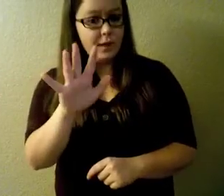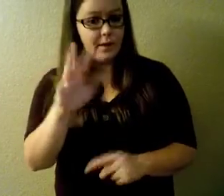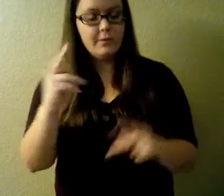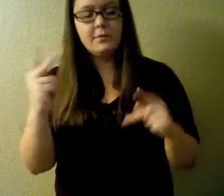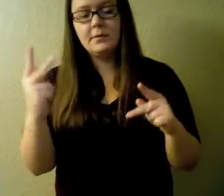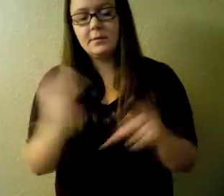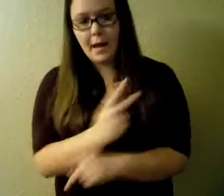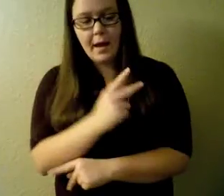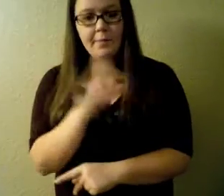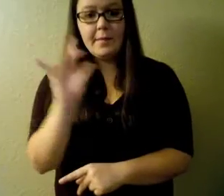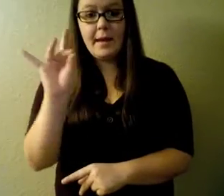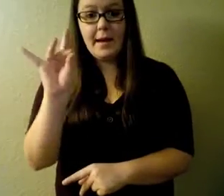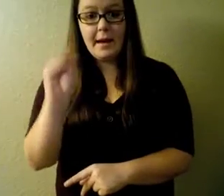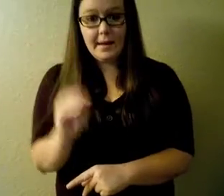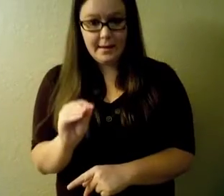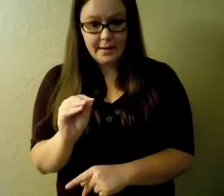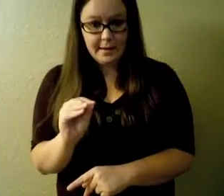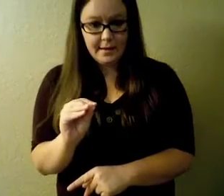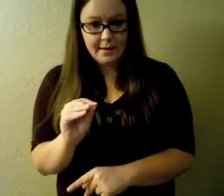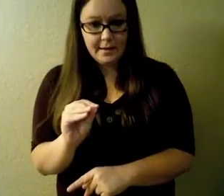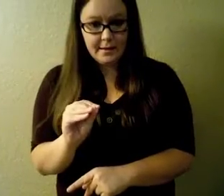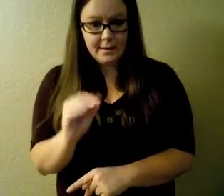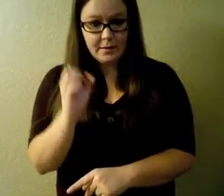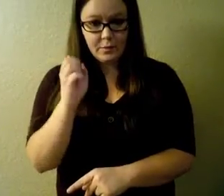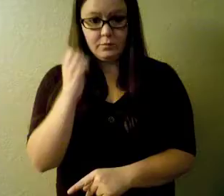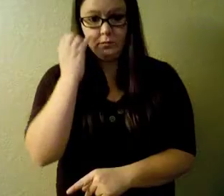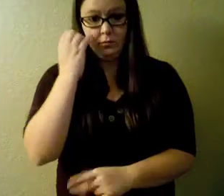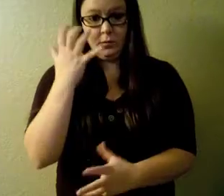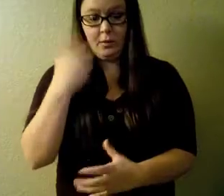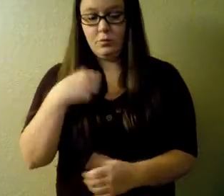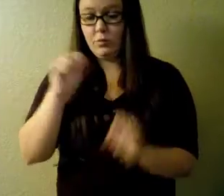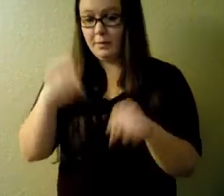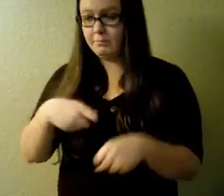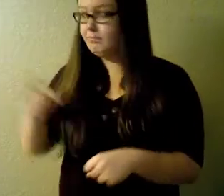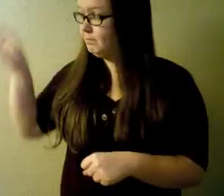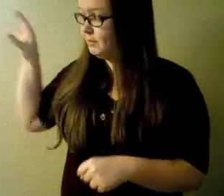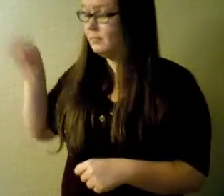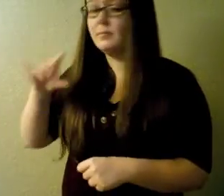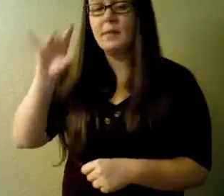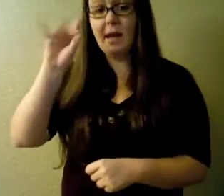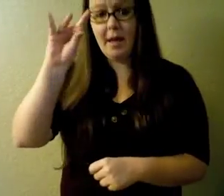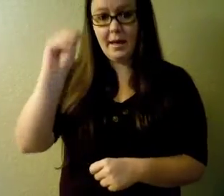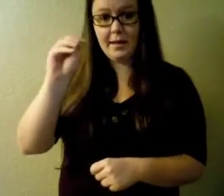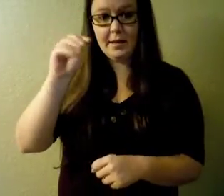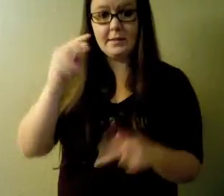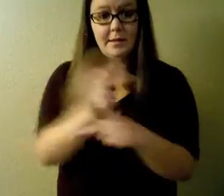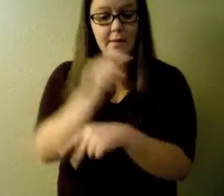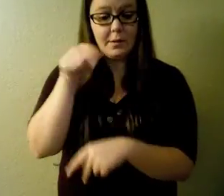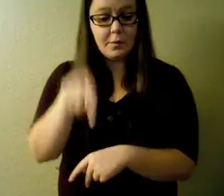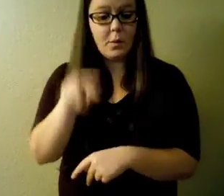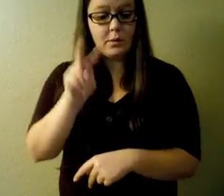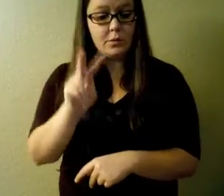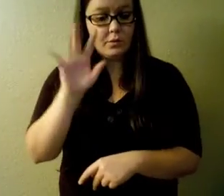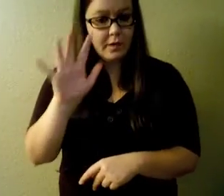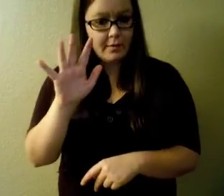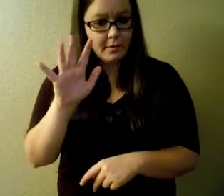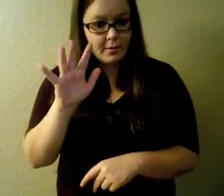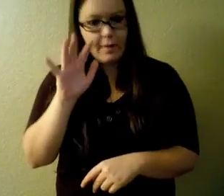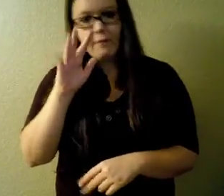by doing 80 times 0.25. 0 times 5 is 0. 8 times